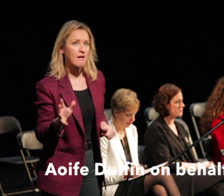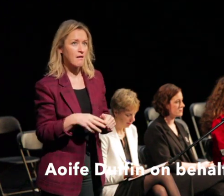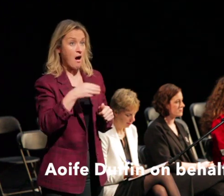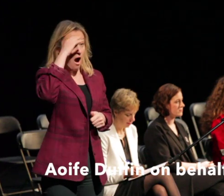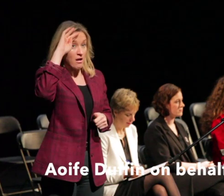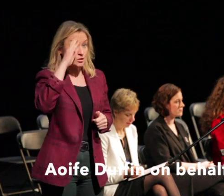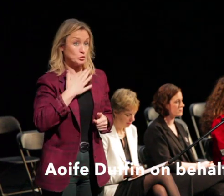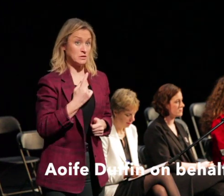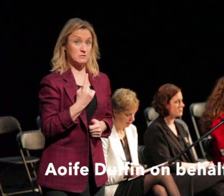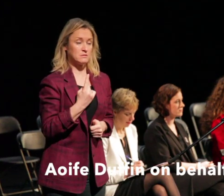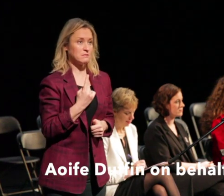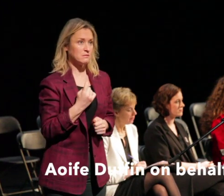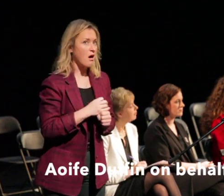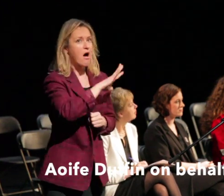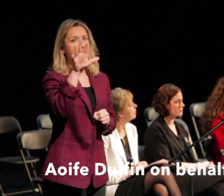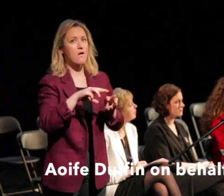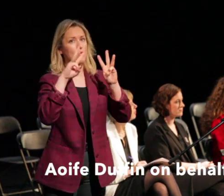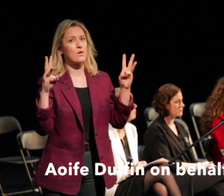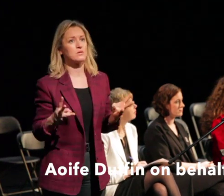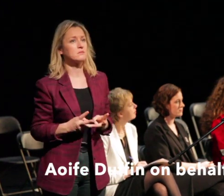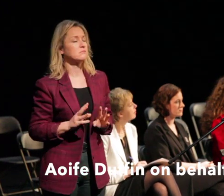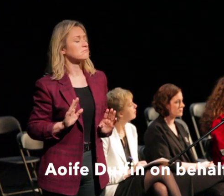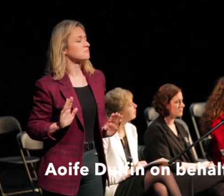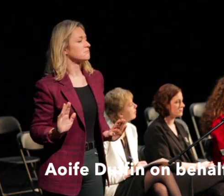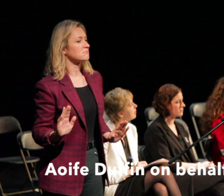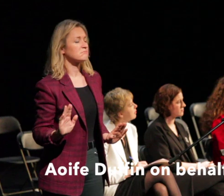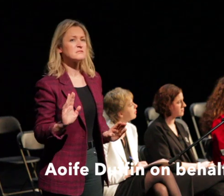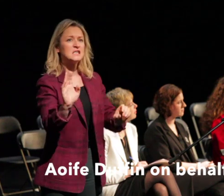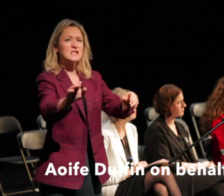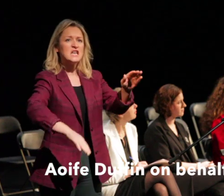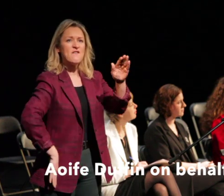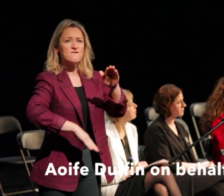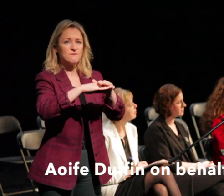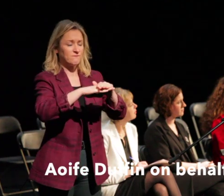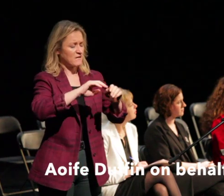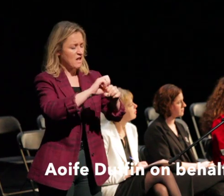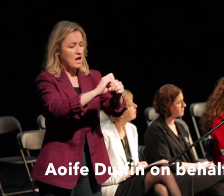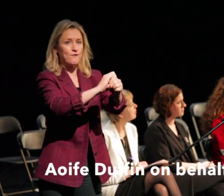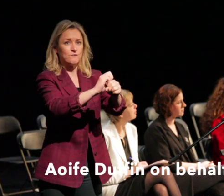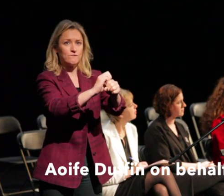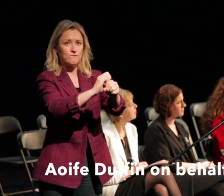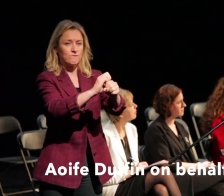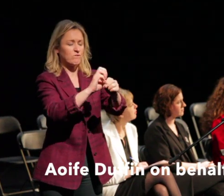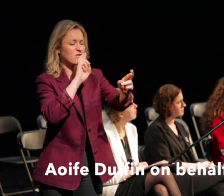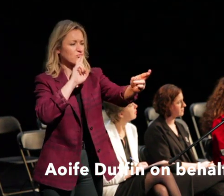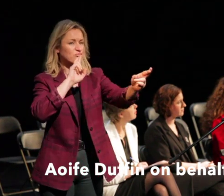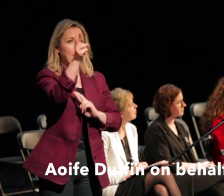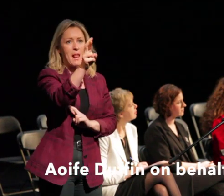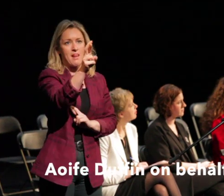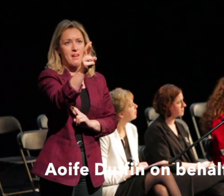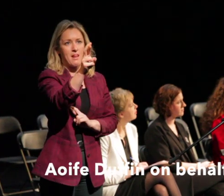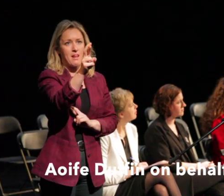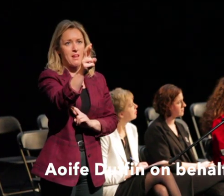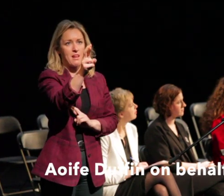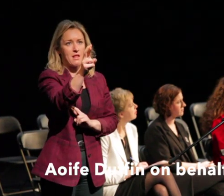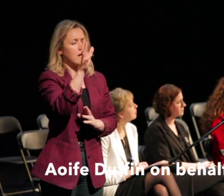Ireland. It is way past time for an act of rebellion against the hierarchies and the autocracies that